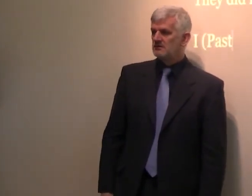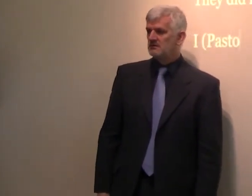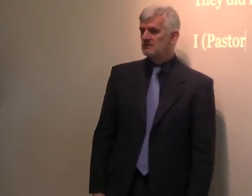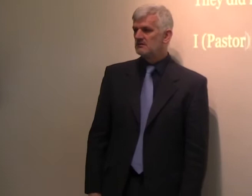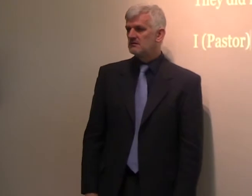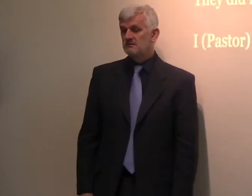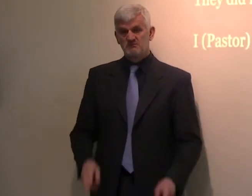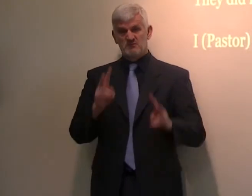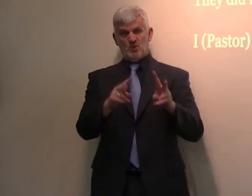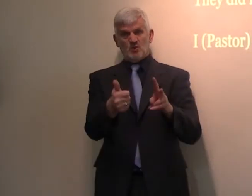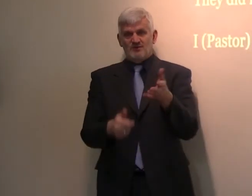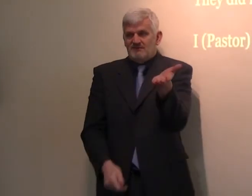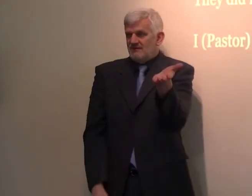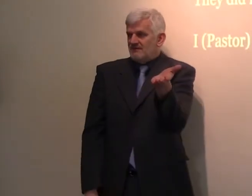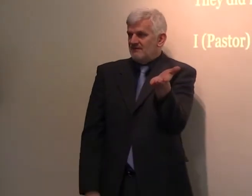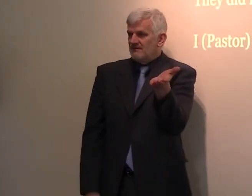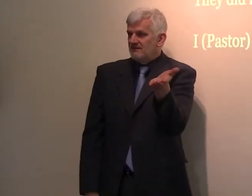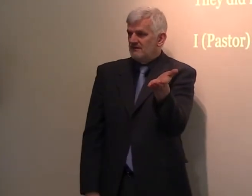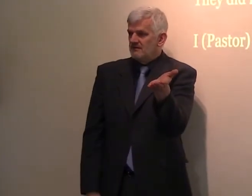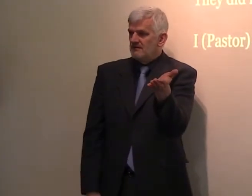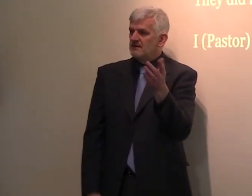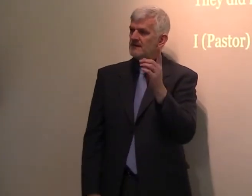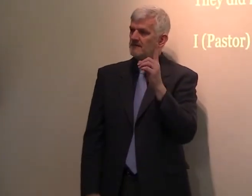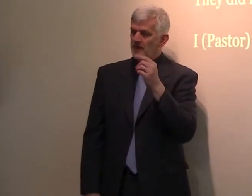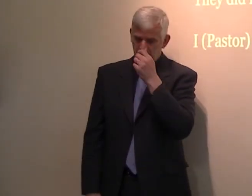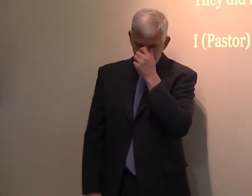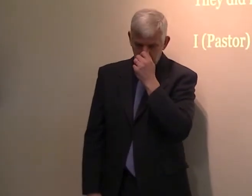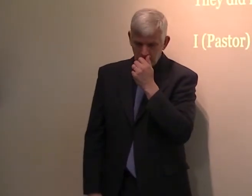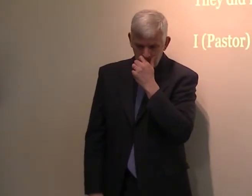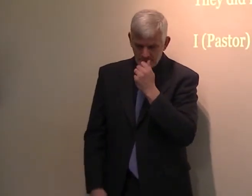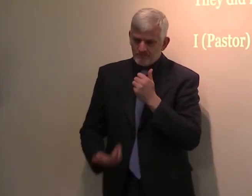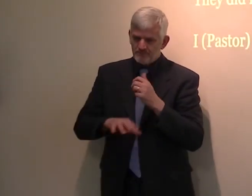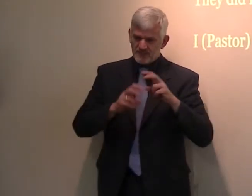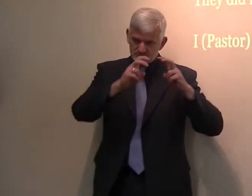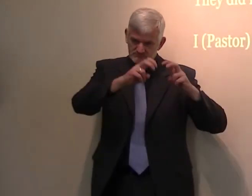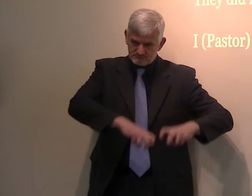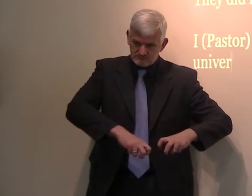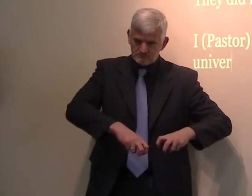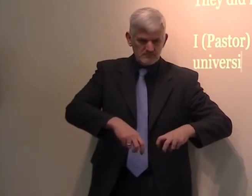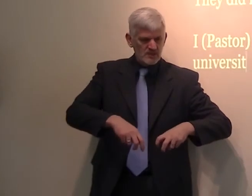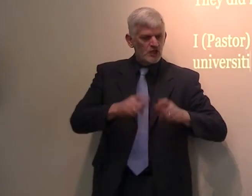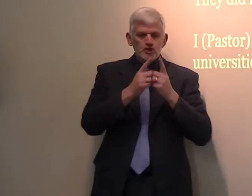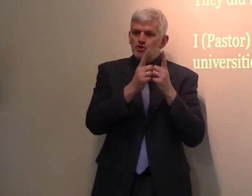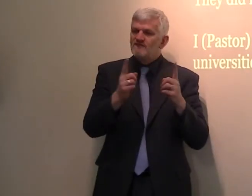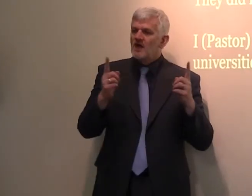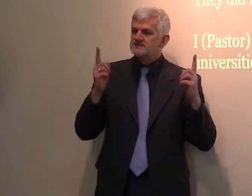of the most famous universities in the world, in this country, but also in the United